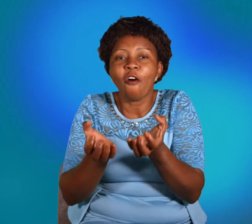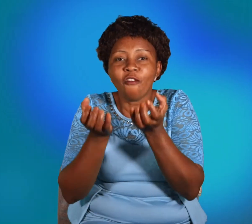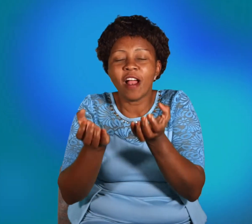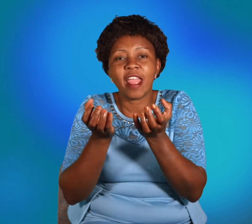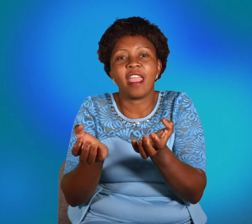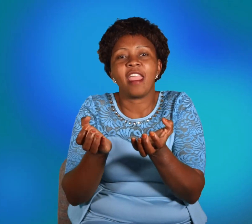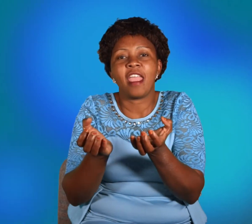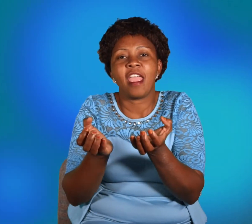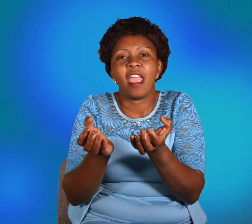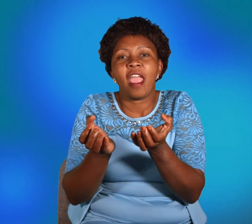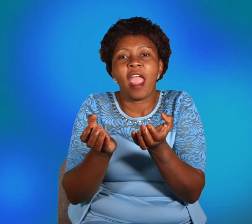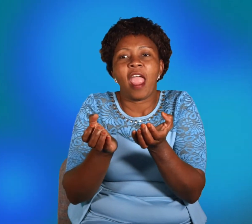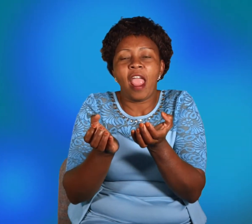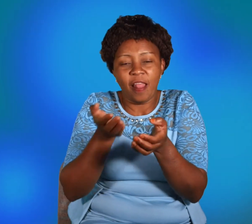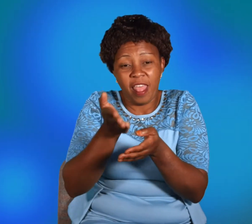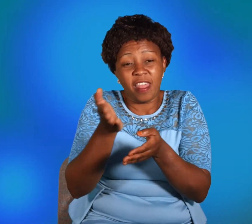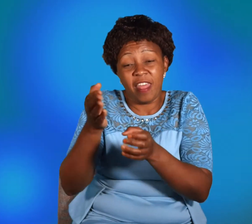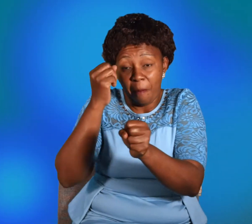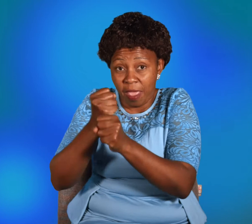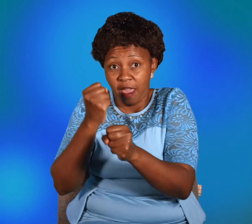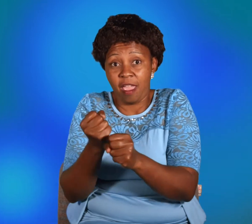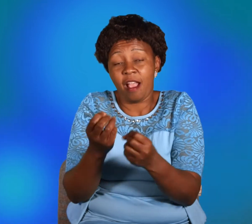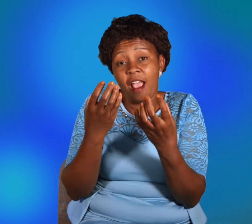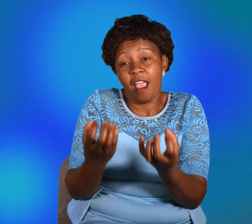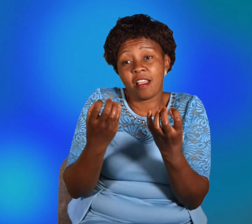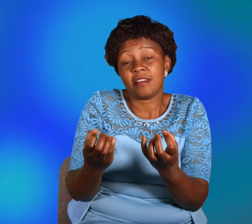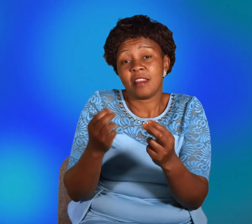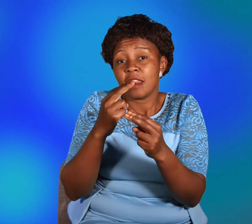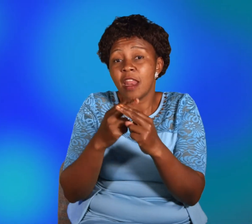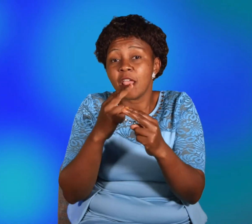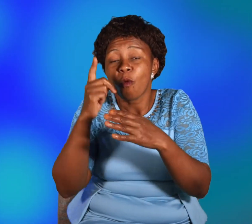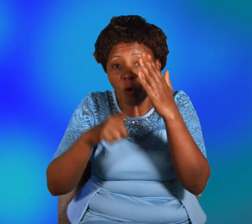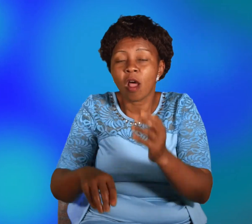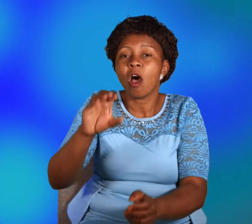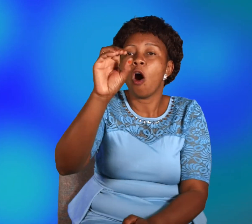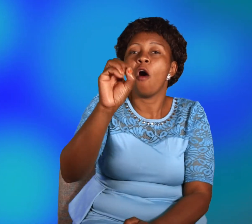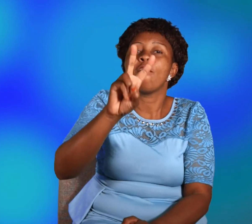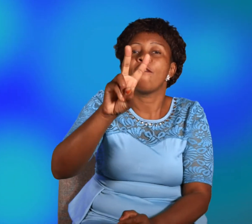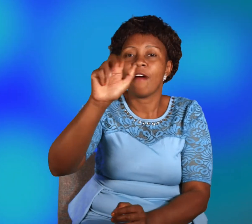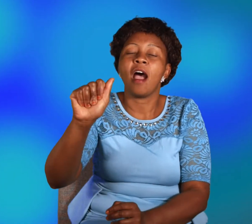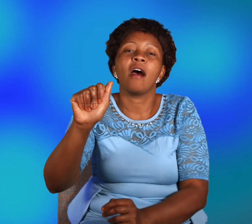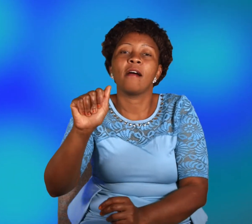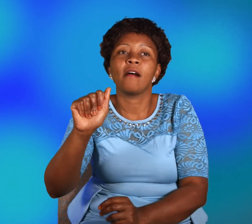The ovary produces the female egg known as the ova.